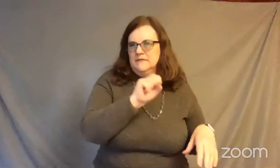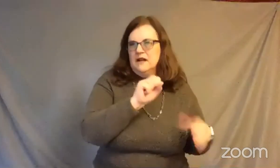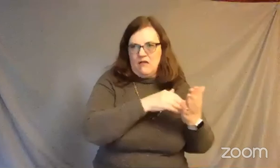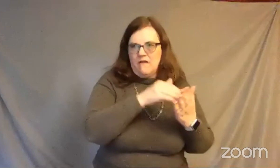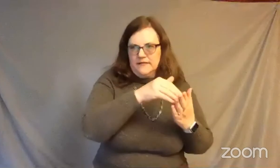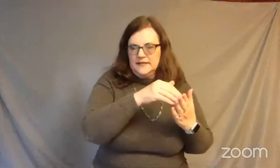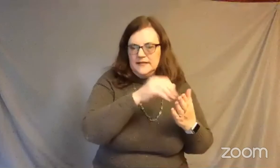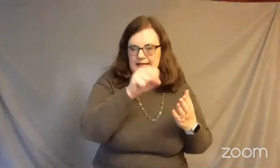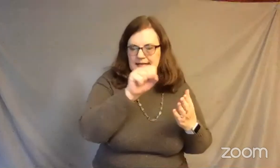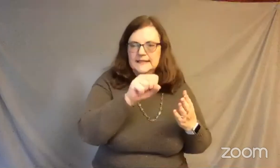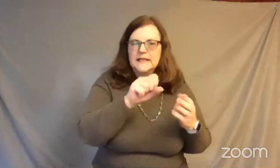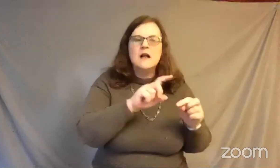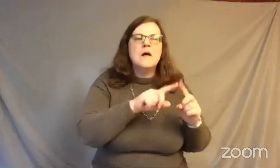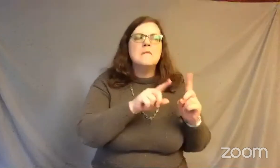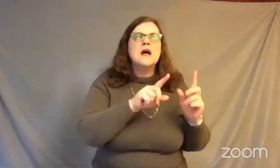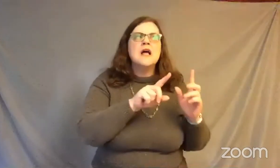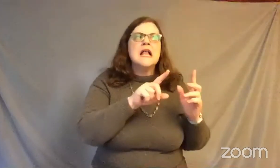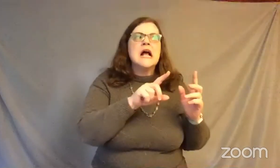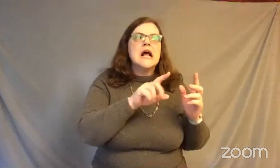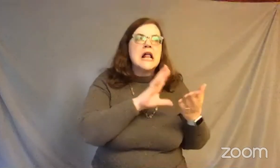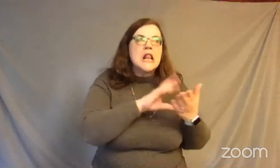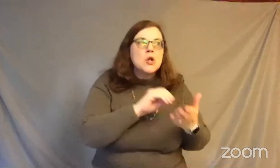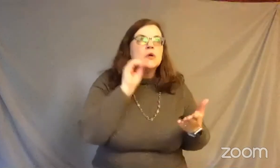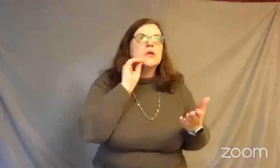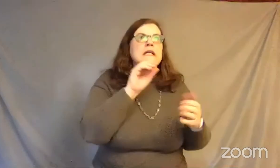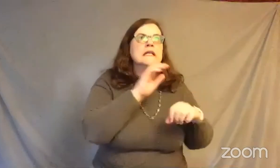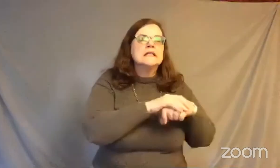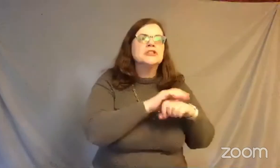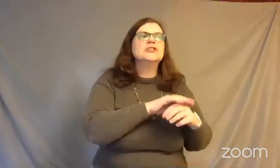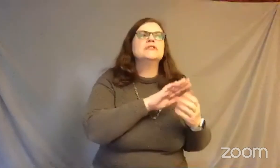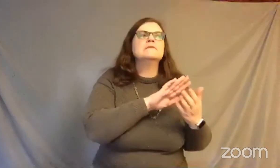And children do often drop the subject. We see that happening.